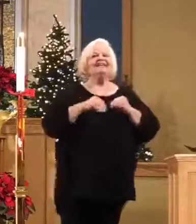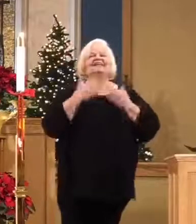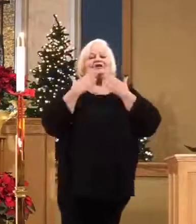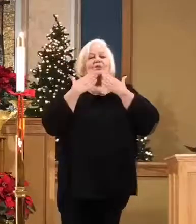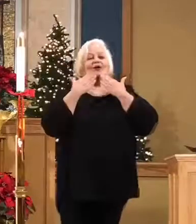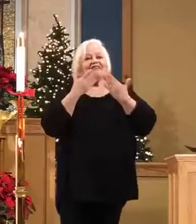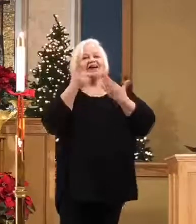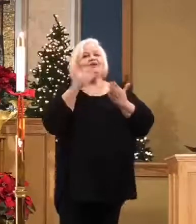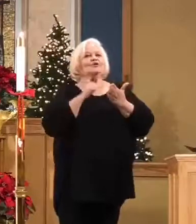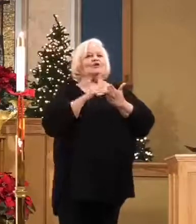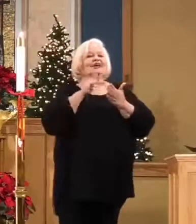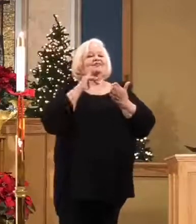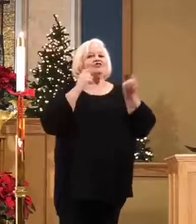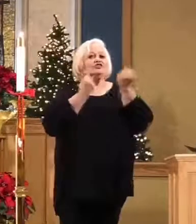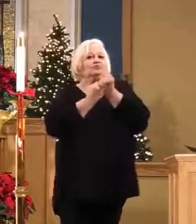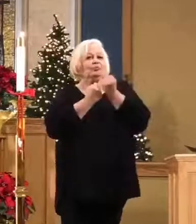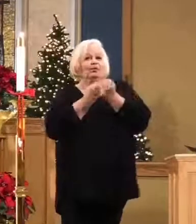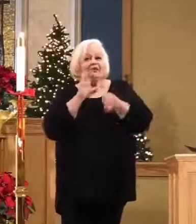for the parish.